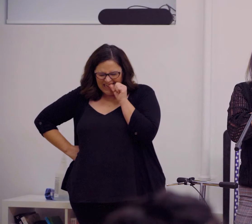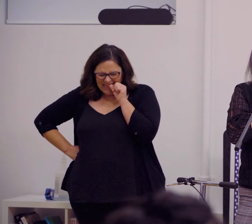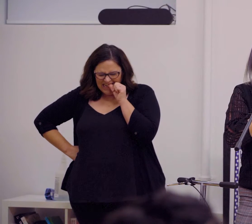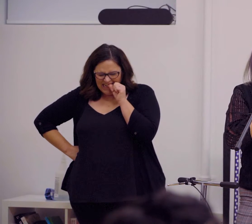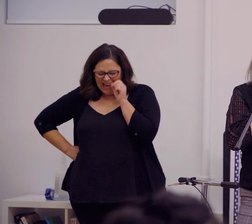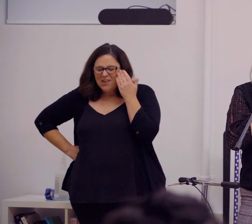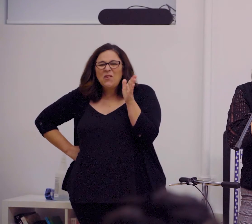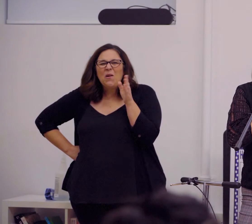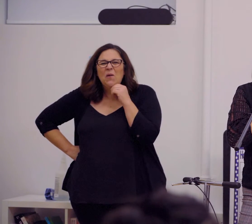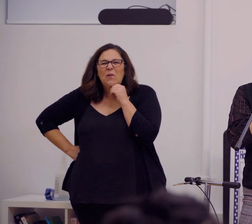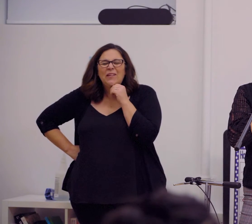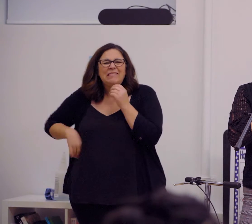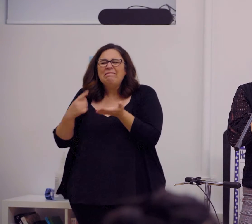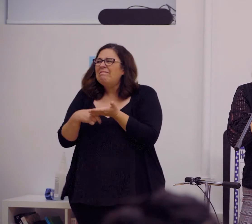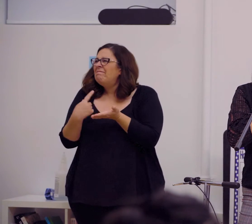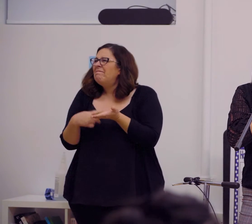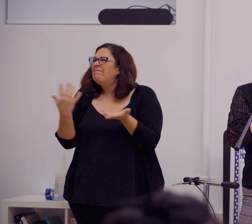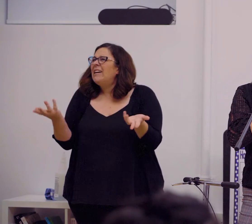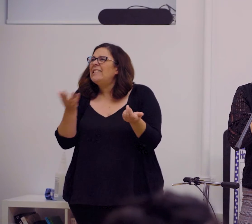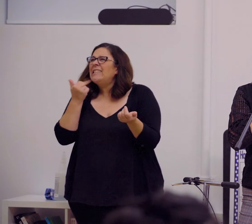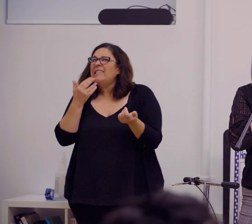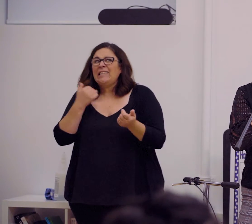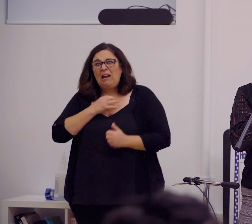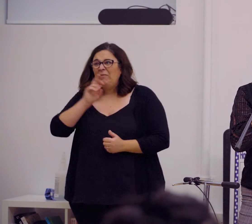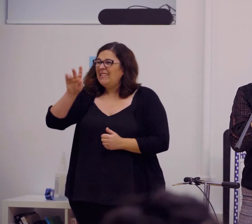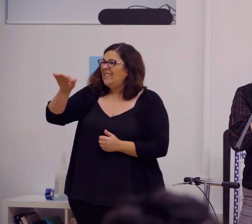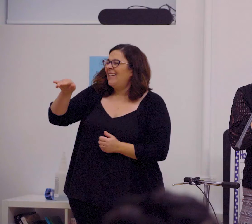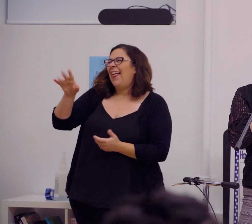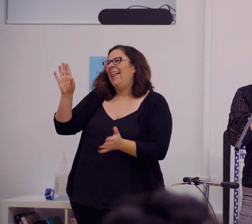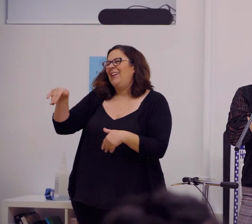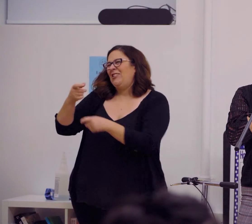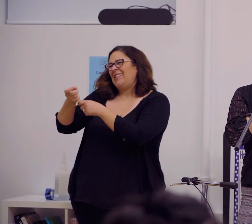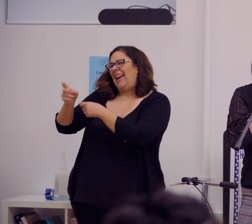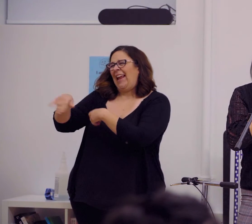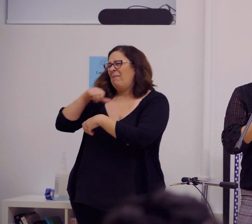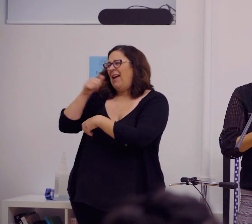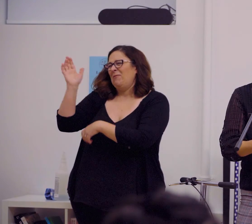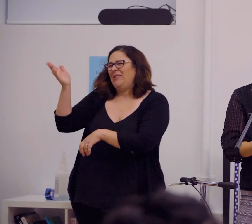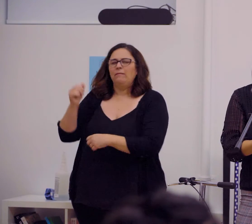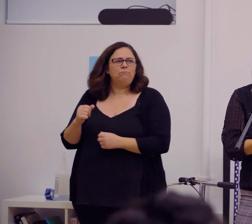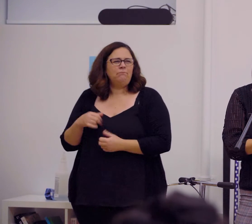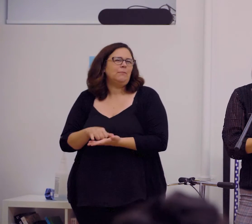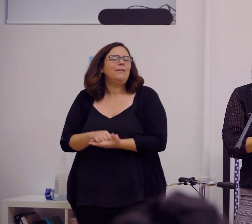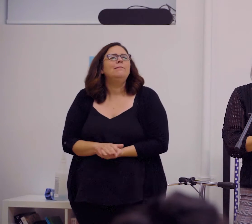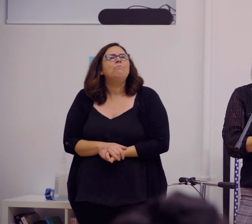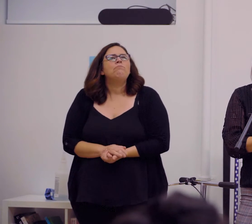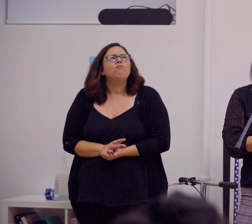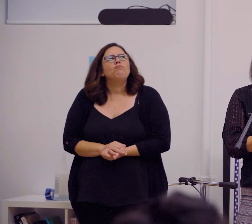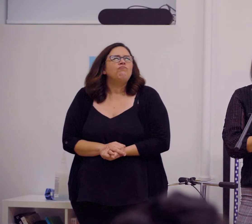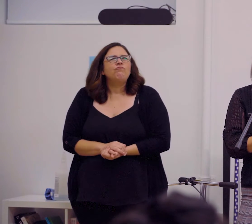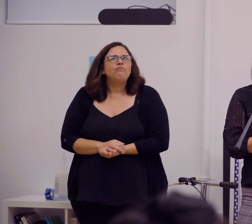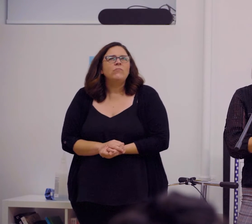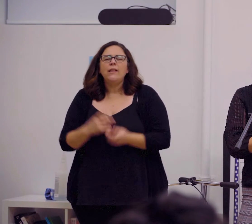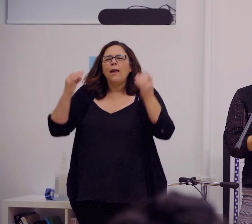I don't know what I can talk about. I'm like, can I go back to Christine and say, just kidding? And I'm like, no, I can't do that. And then